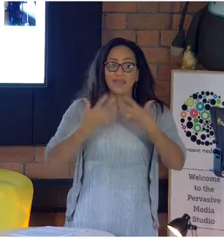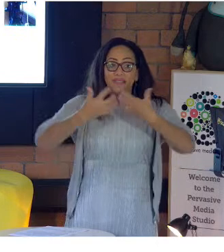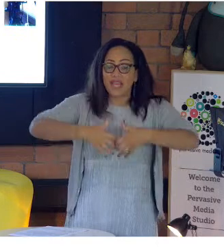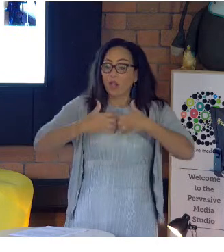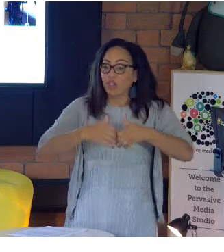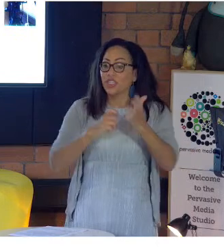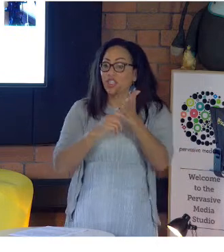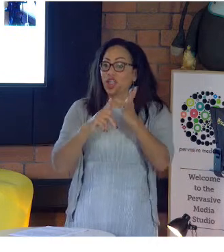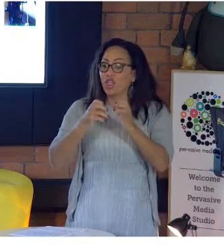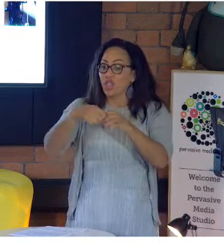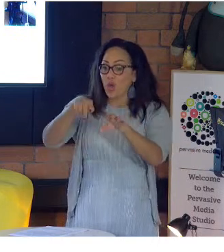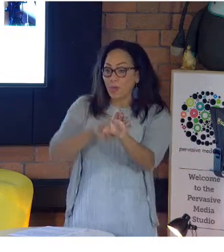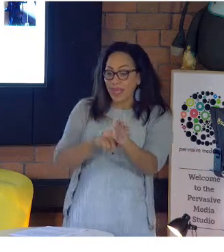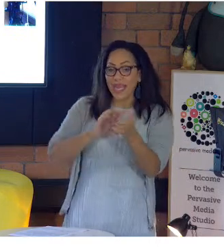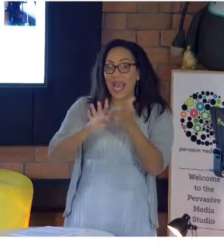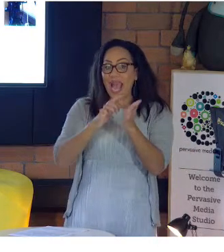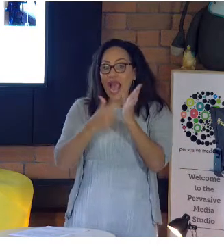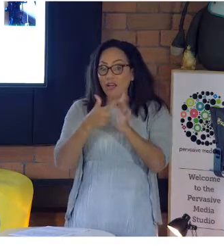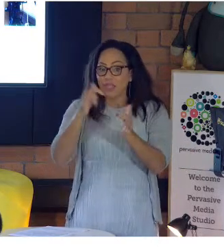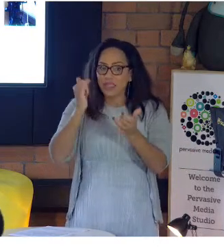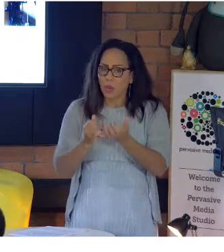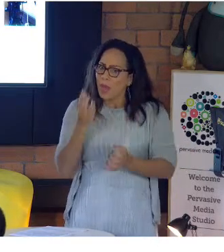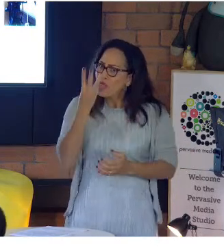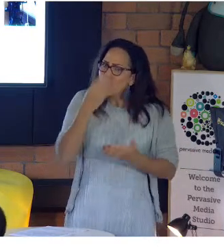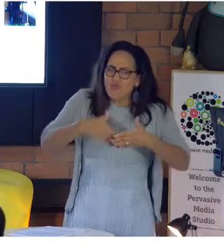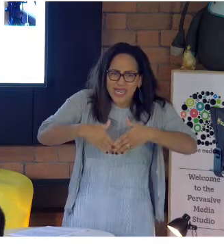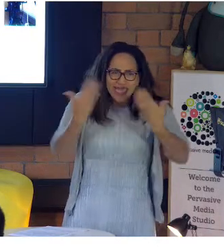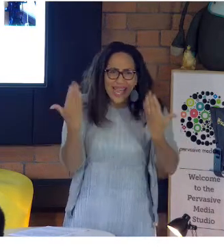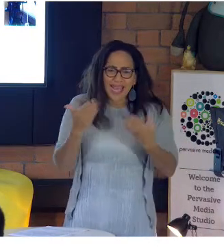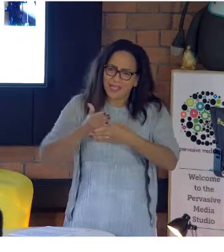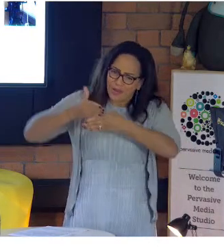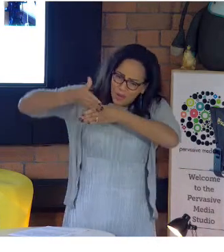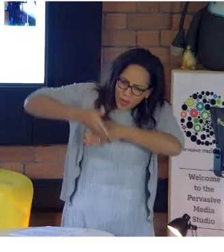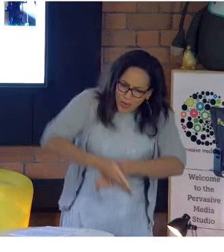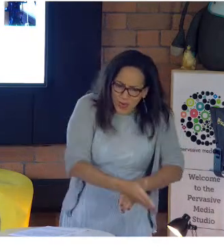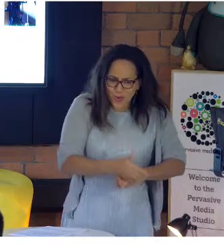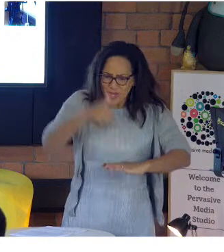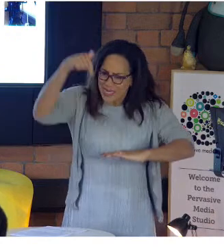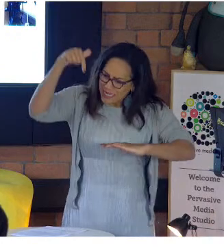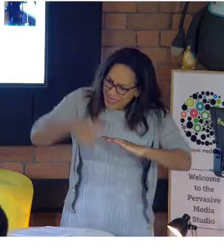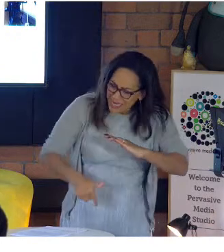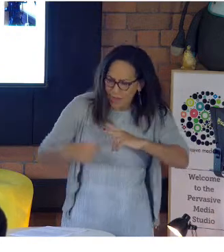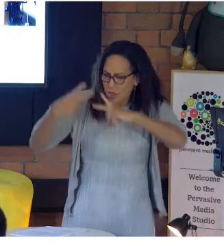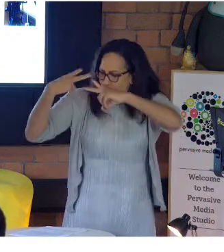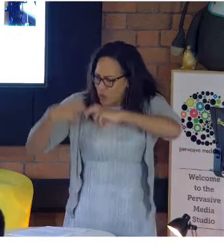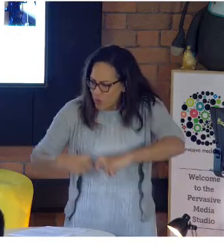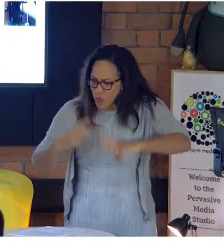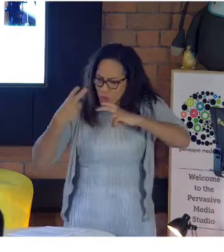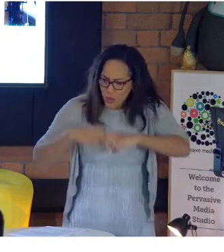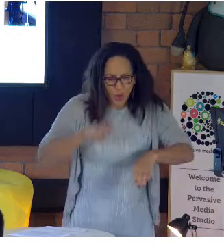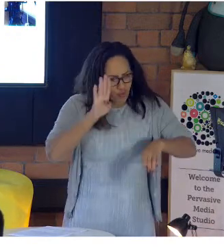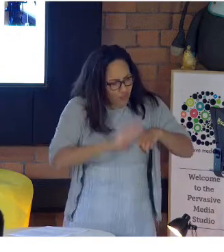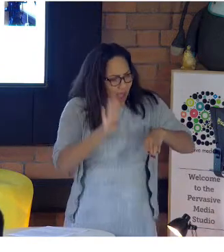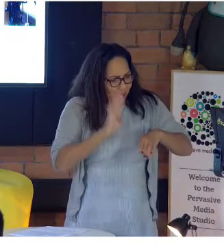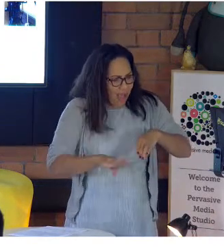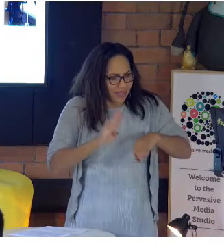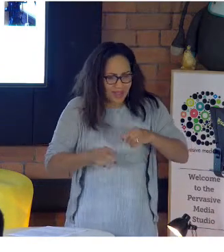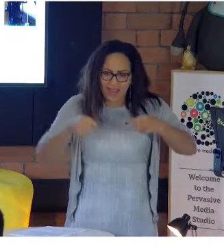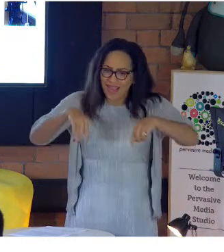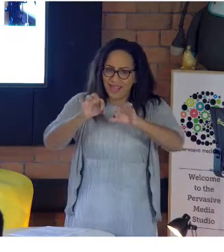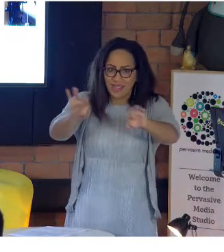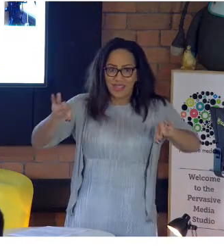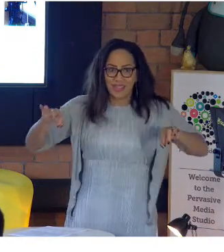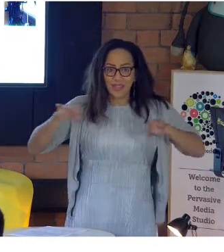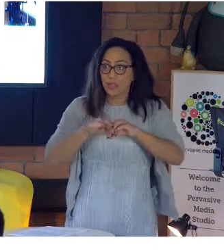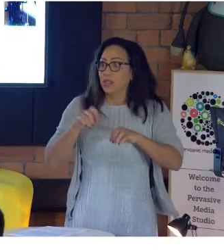July, during 3 days of intense rehearsal and filming here at the Pervasive Media Studio, especially following